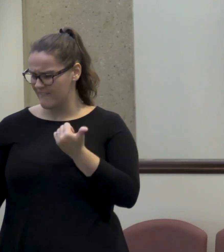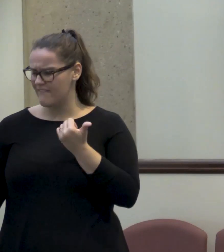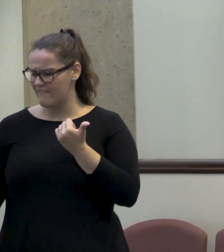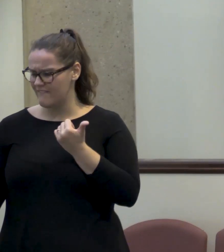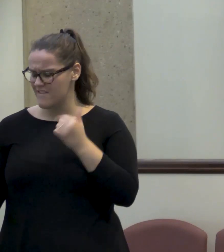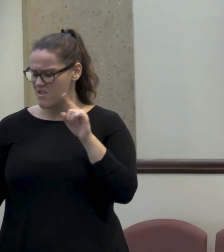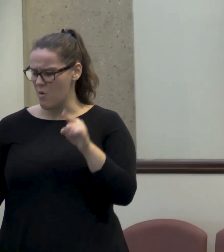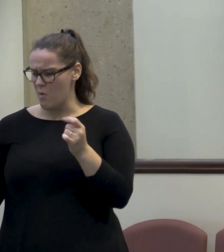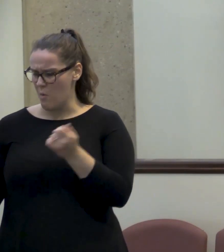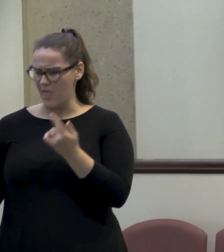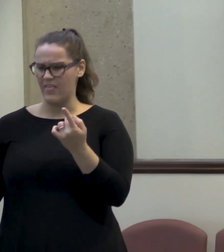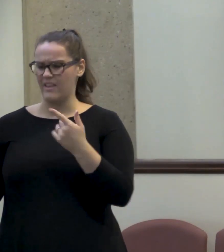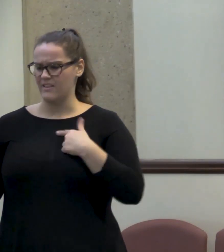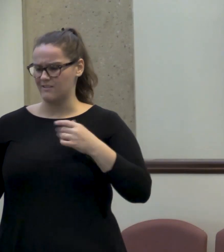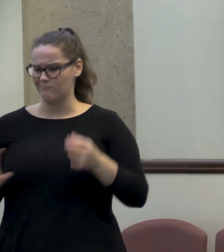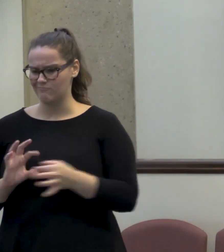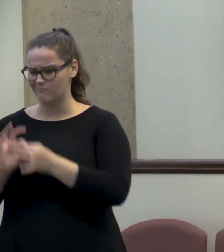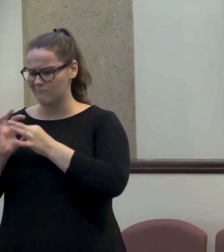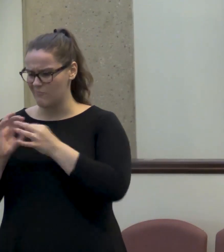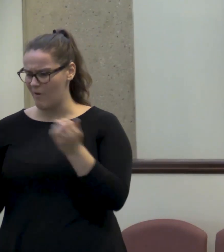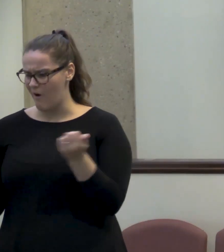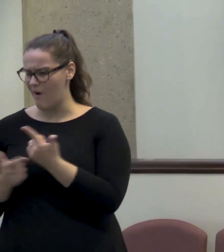has connected us all?